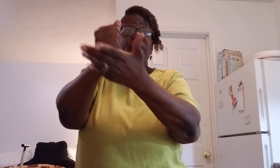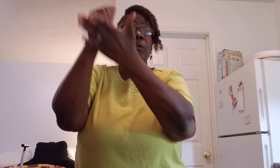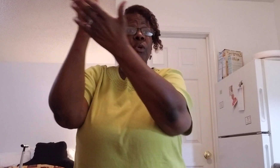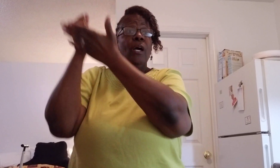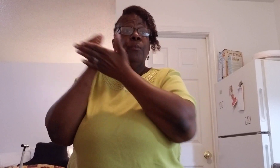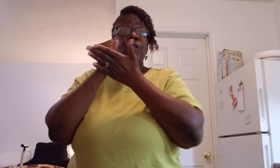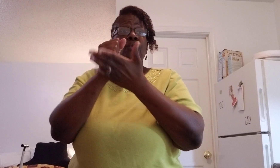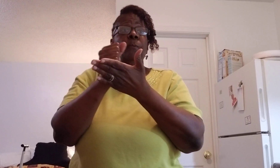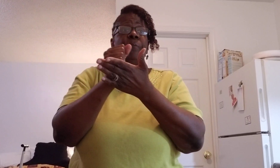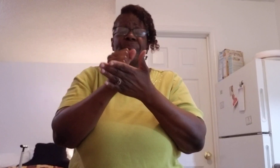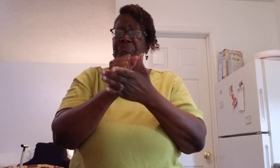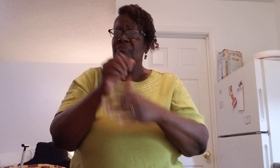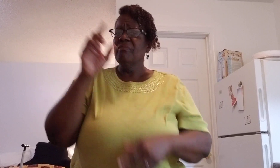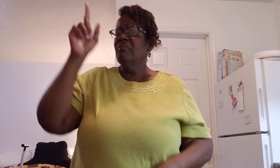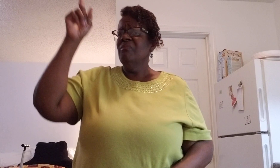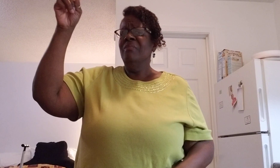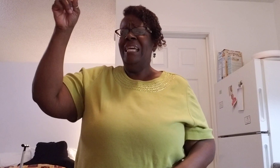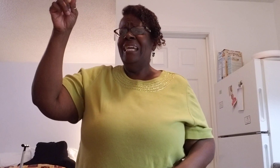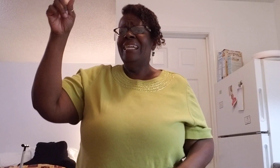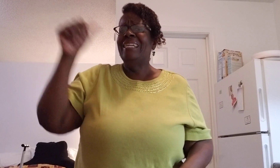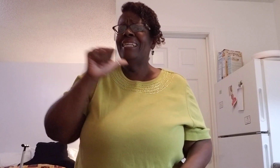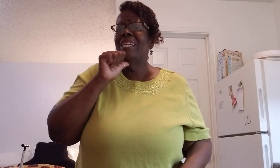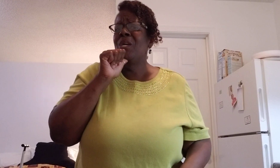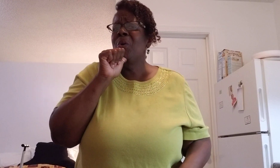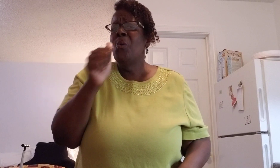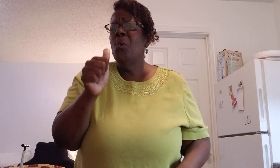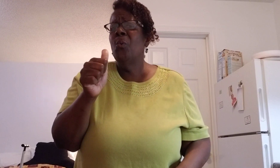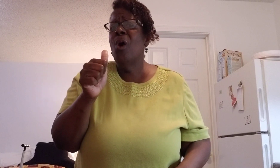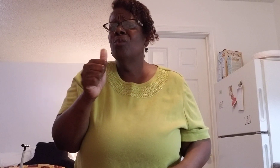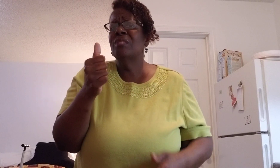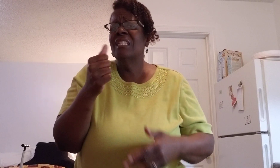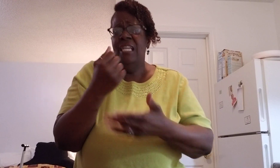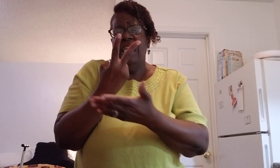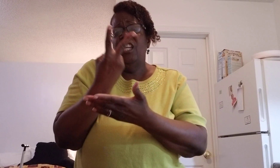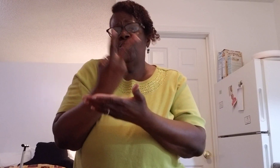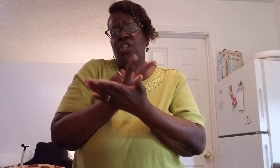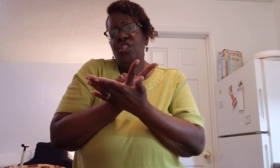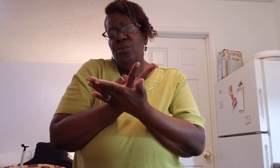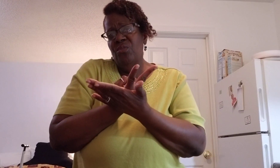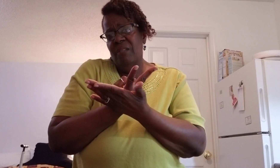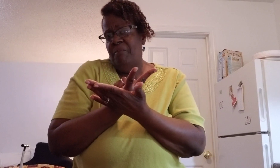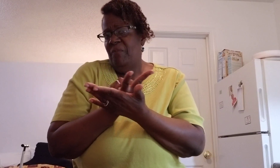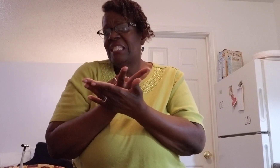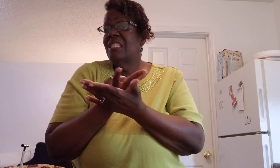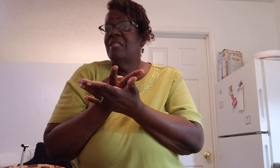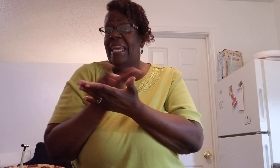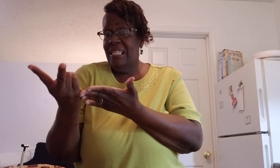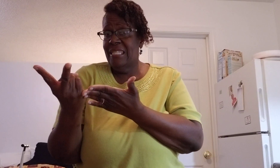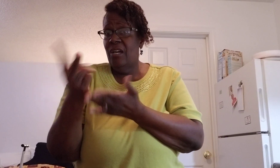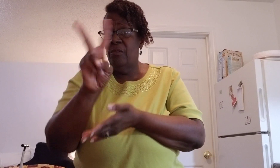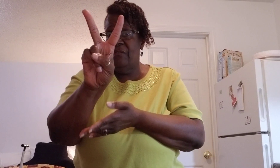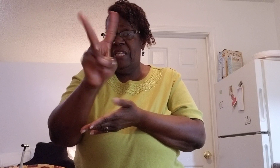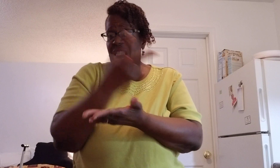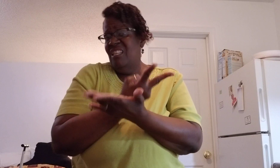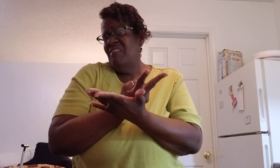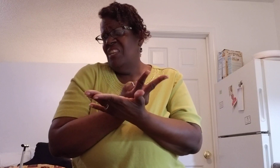will help you. He won't. You can use, this is ASL with these. He